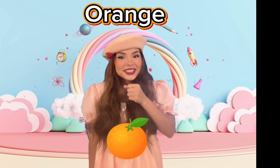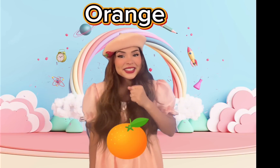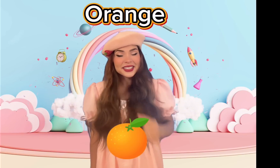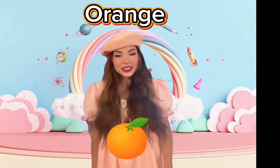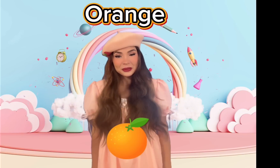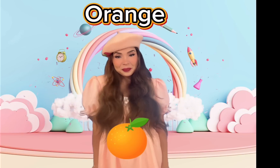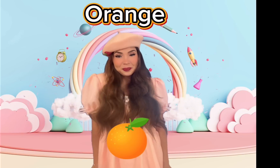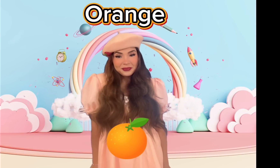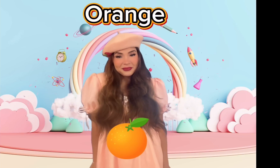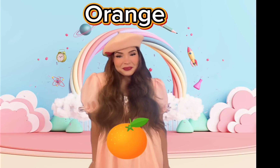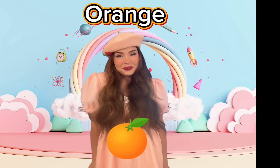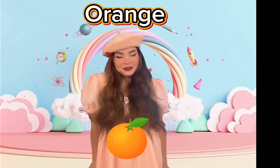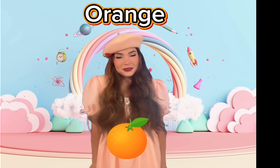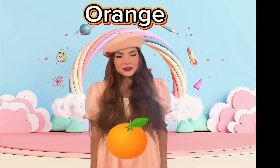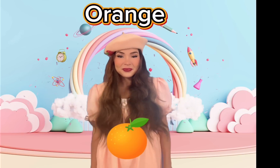Orange.